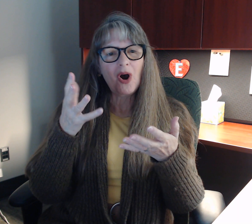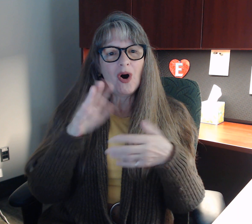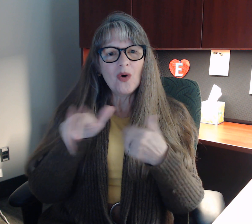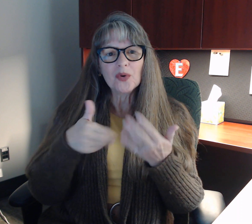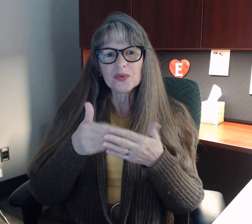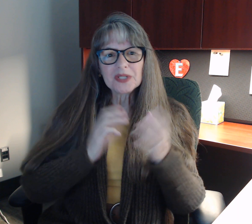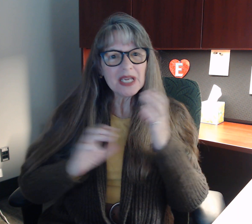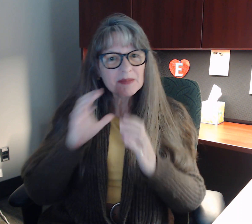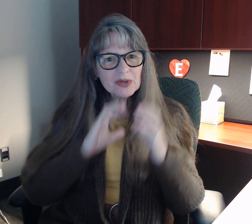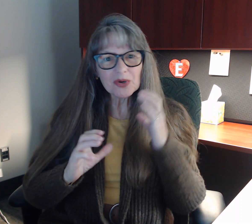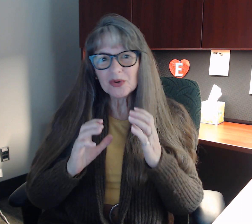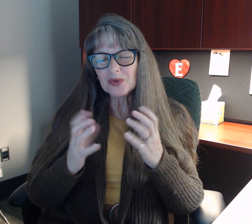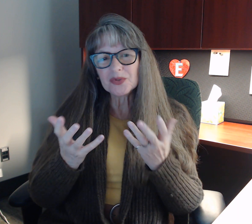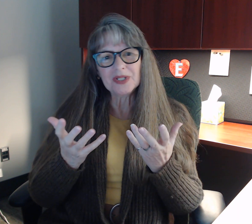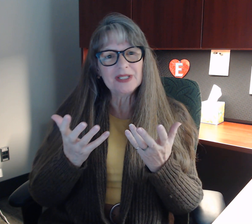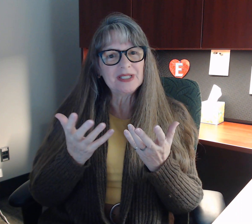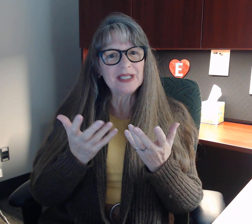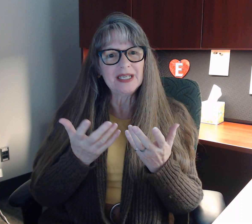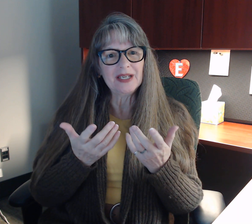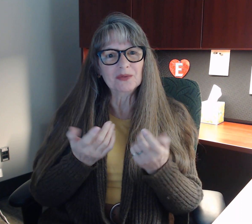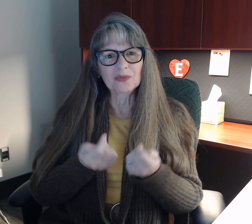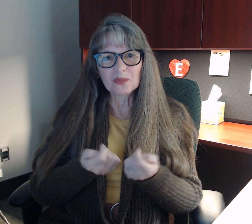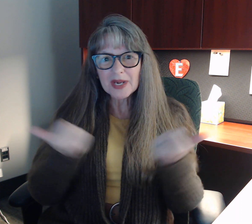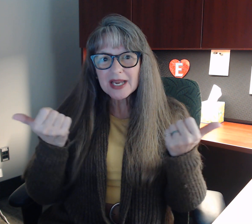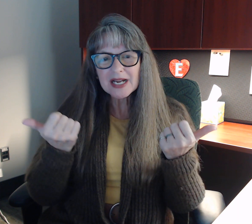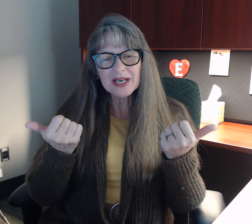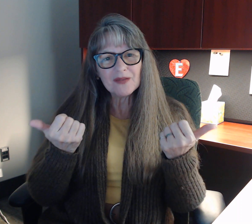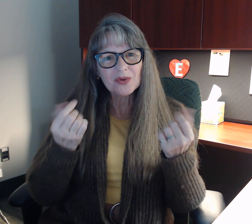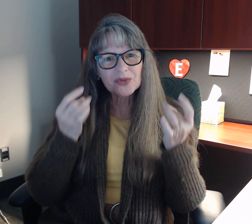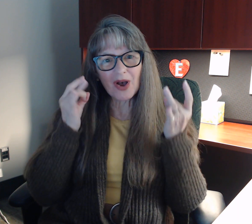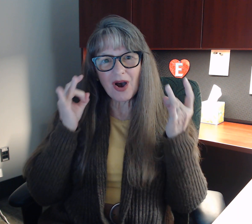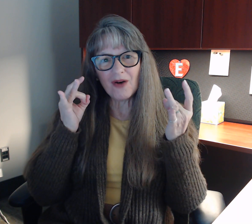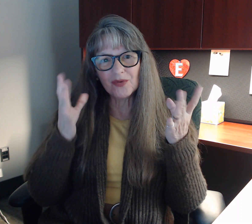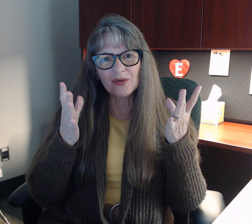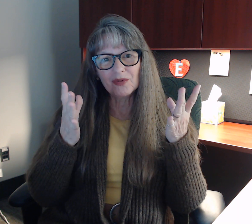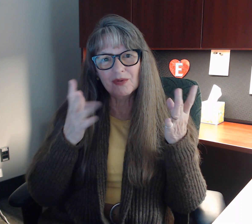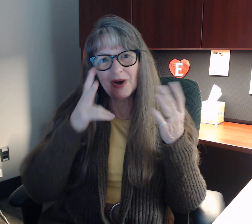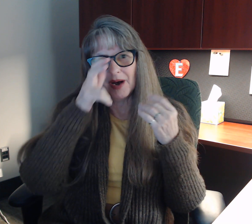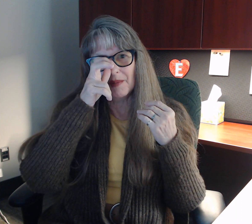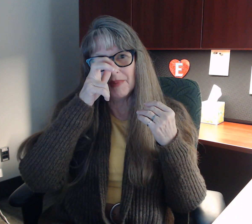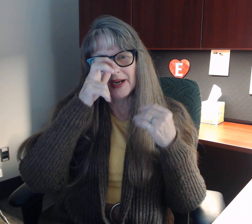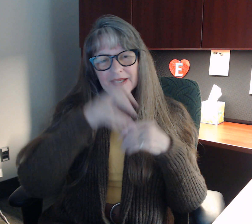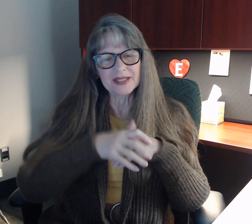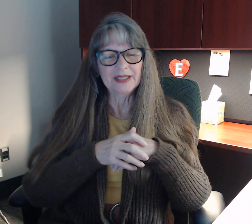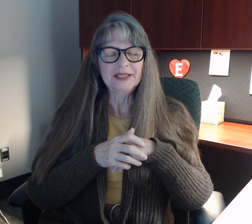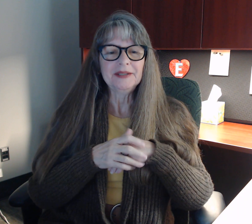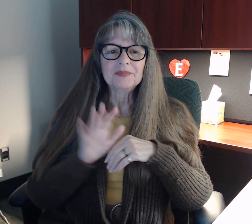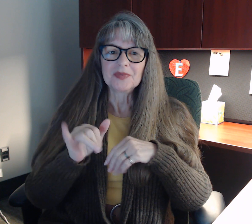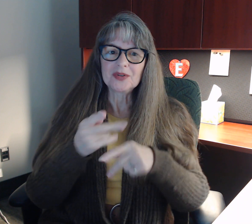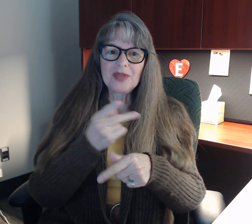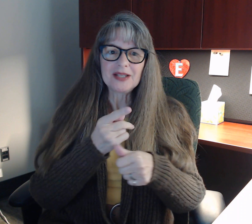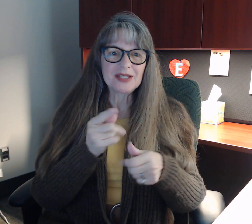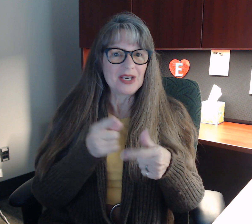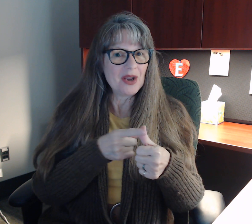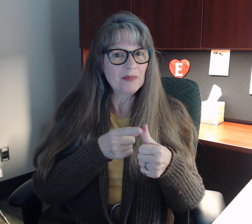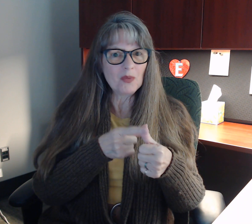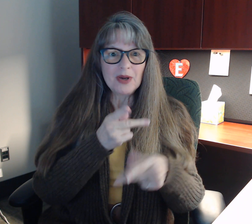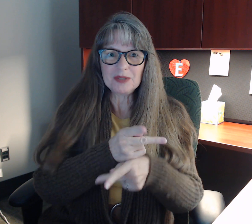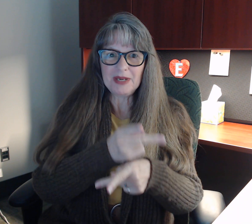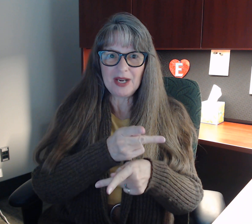all those chemicals, and to get rid of those awful bugs. So that's number one, to be